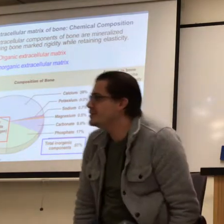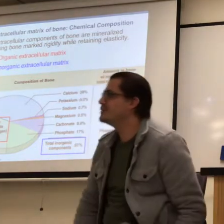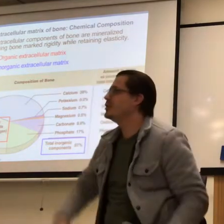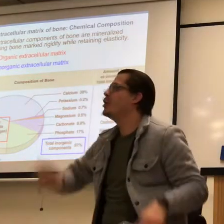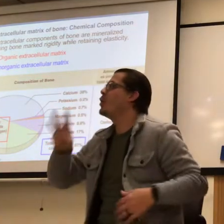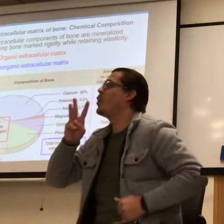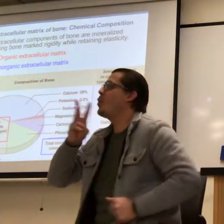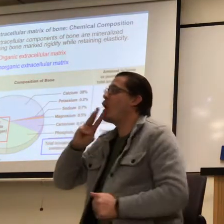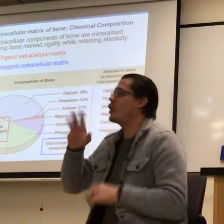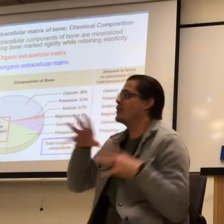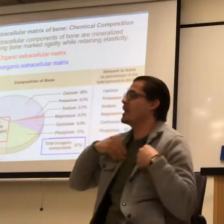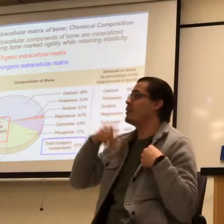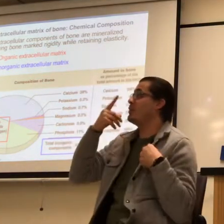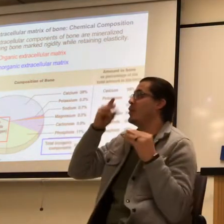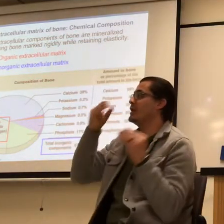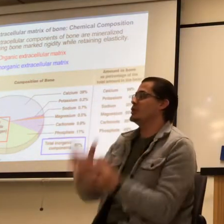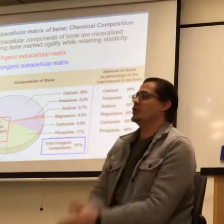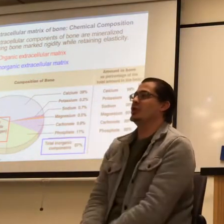Okay.